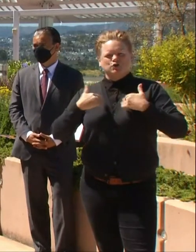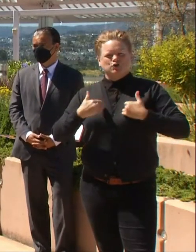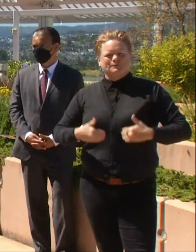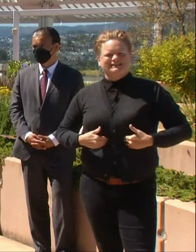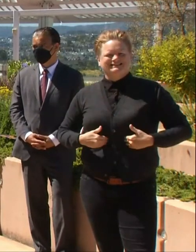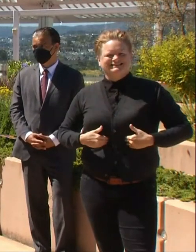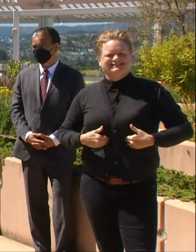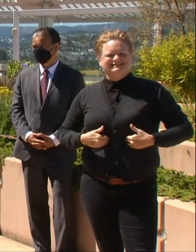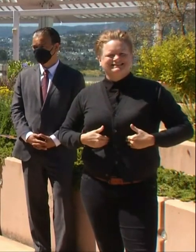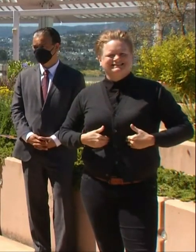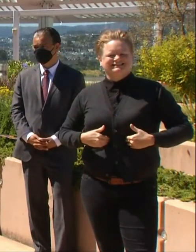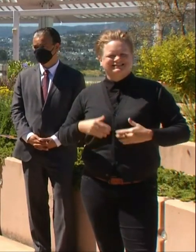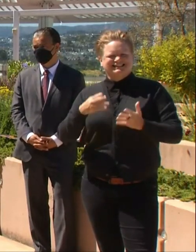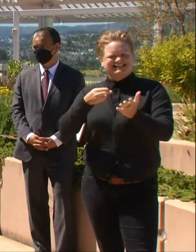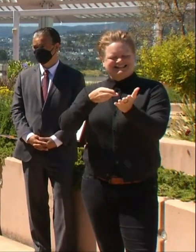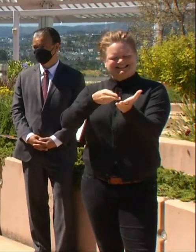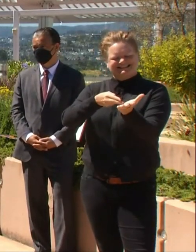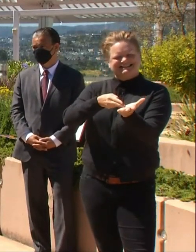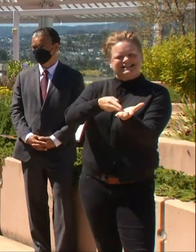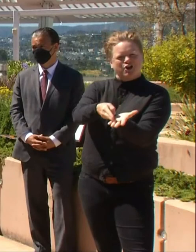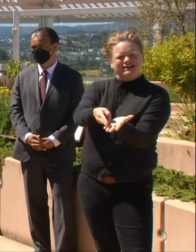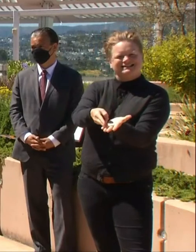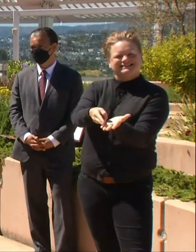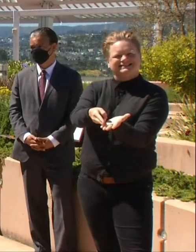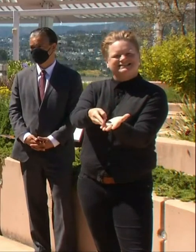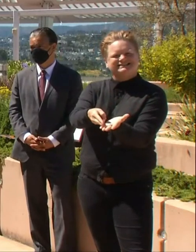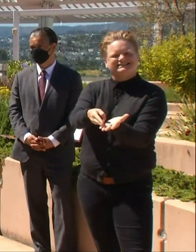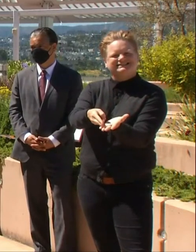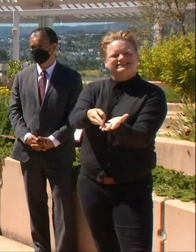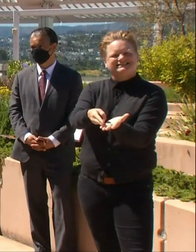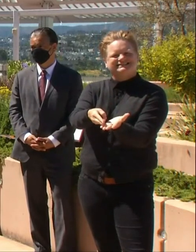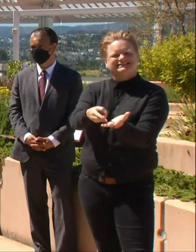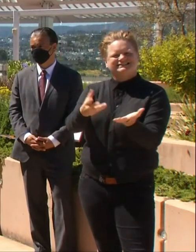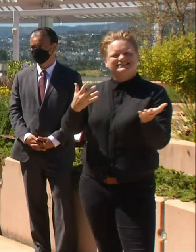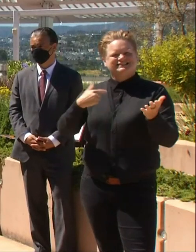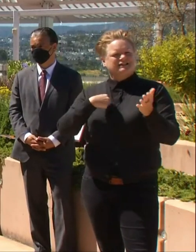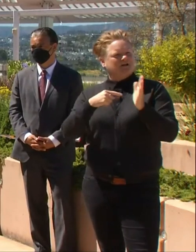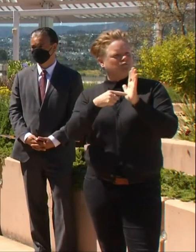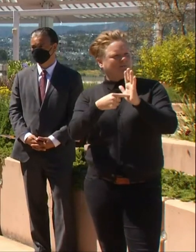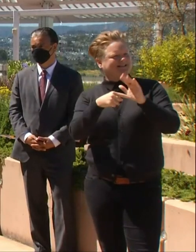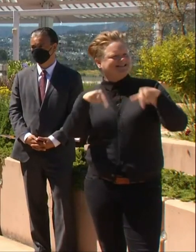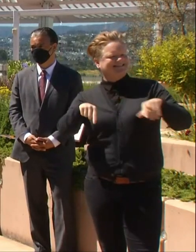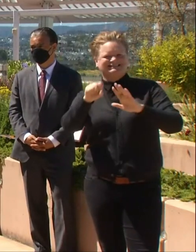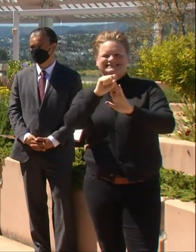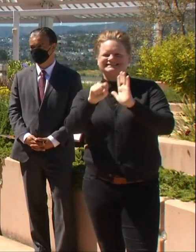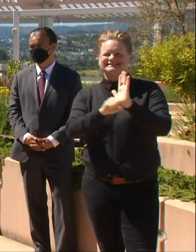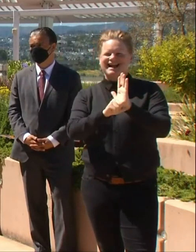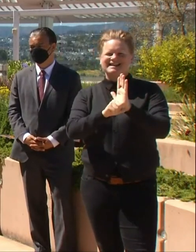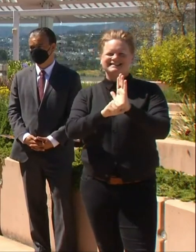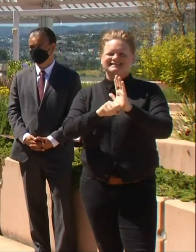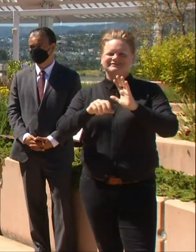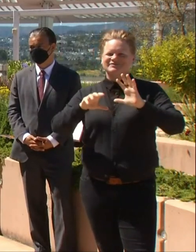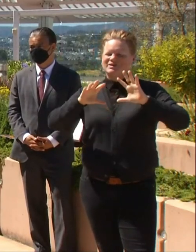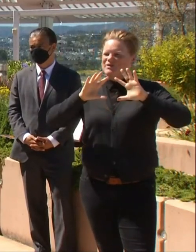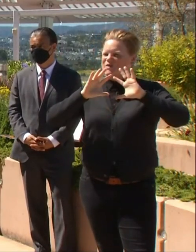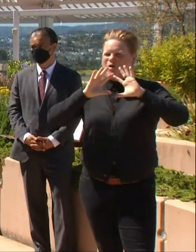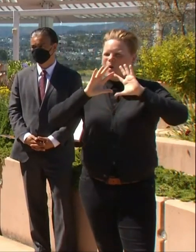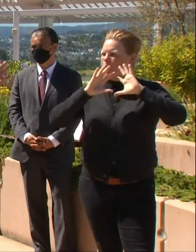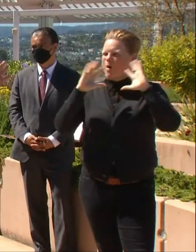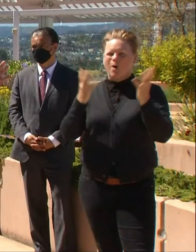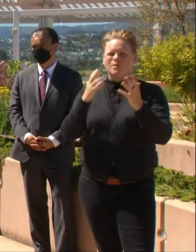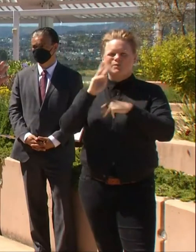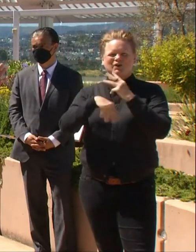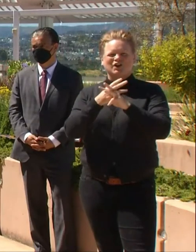city, state, nation, and what we project to the rest of the world, because let's not forget, this doesn't happen anywhere else in the United in the country,